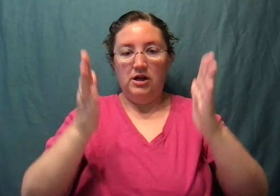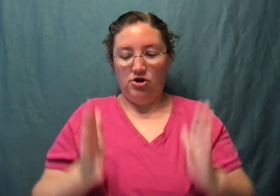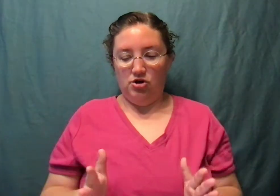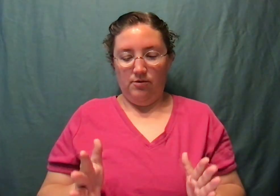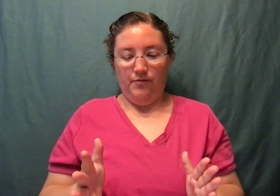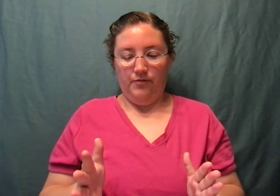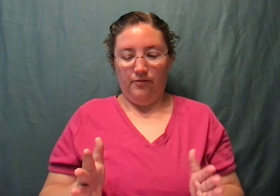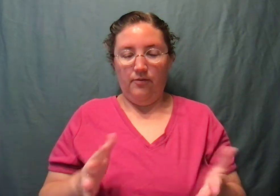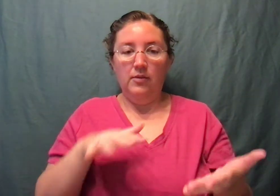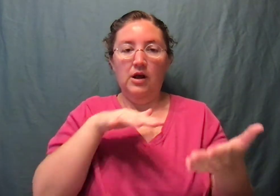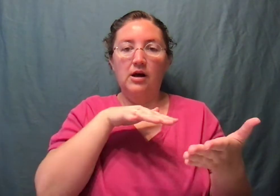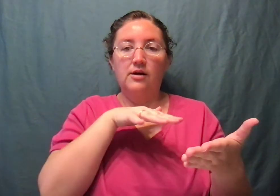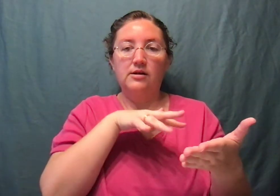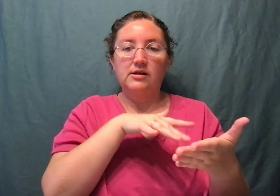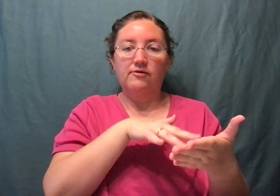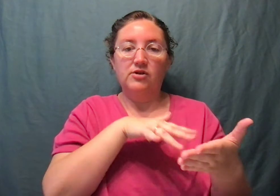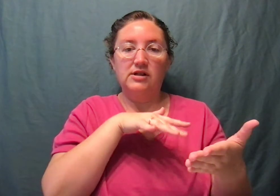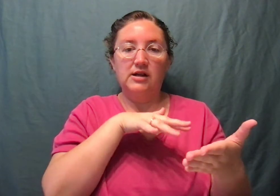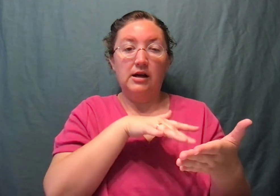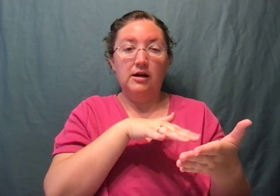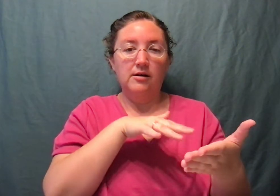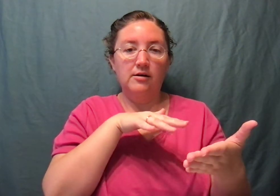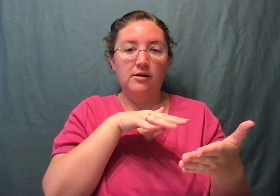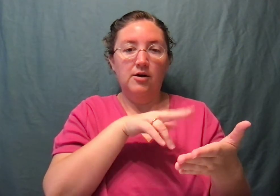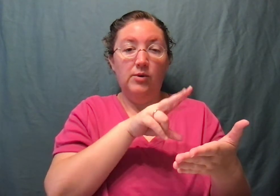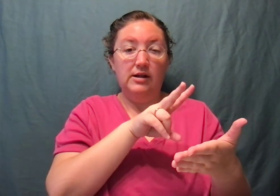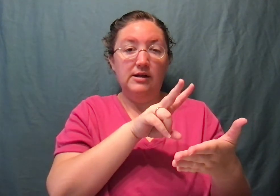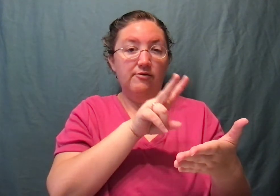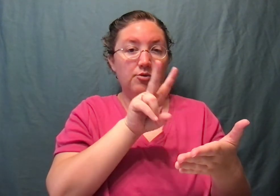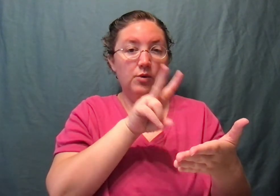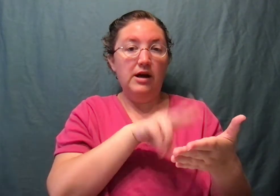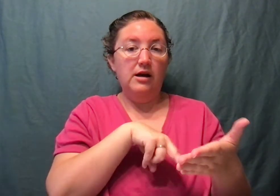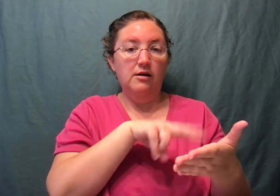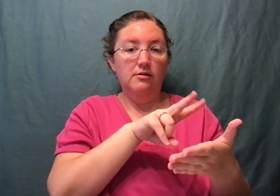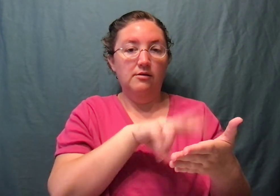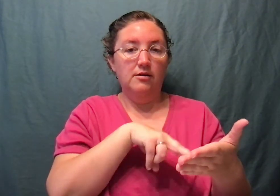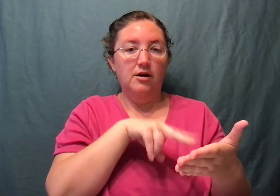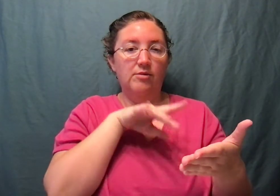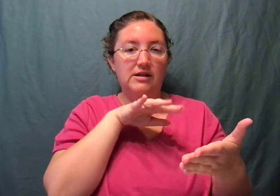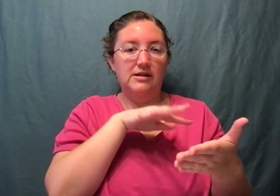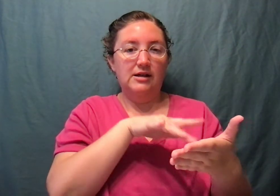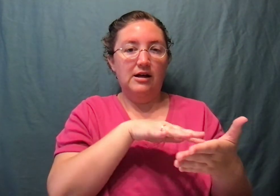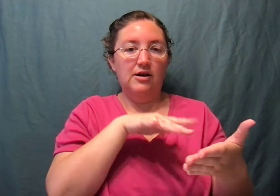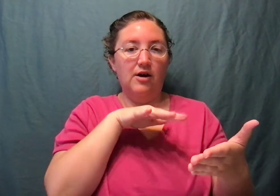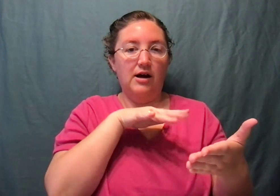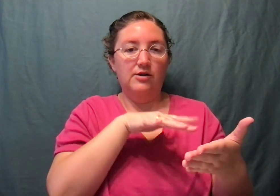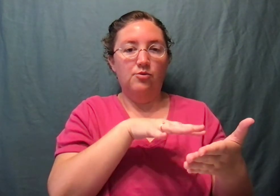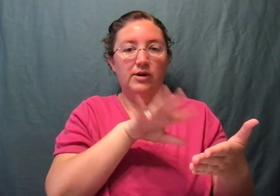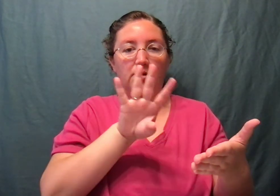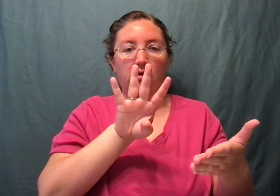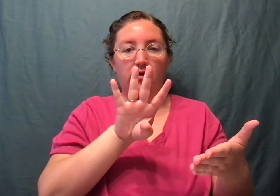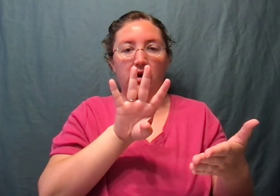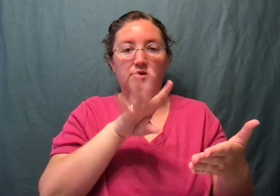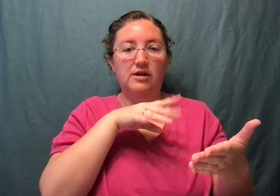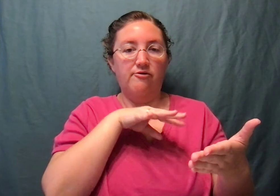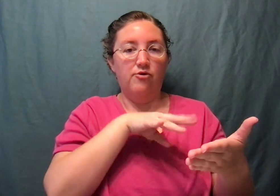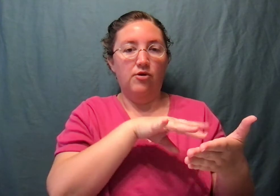teacher. The sign for study, we have the sign for read, but study, your eyes wiggle over, and I use that forehand